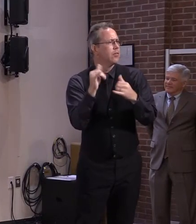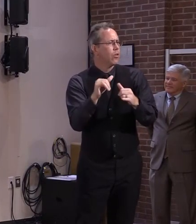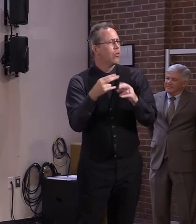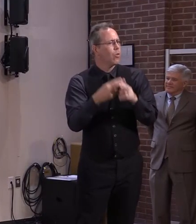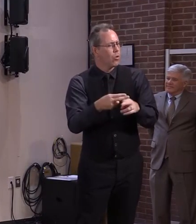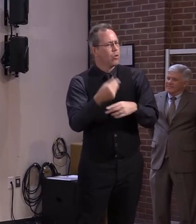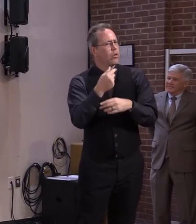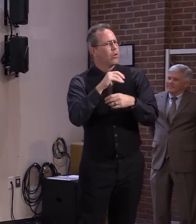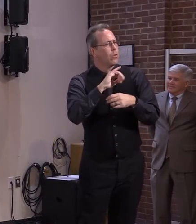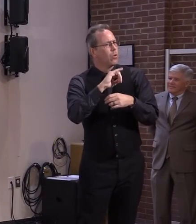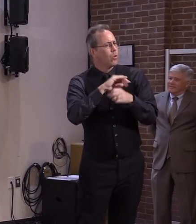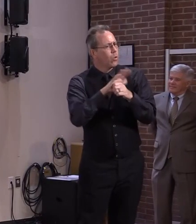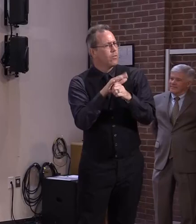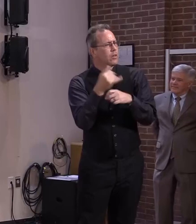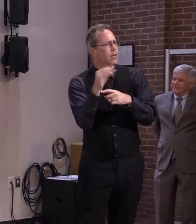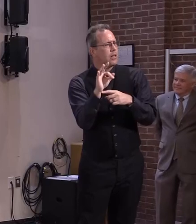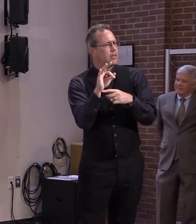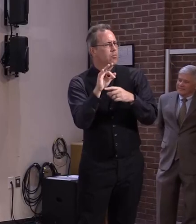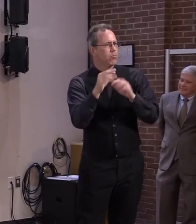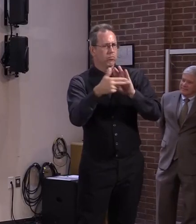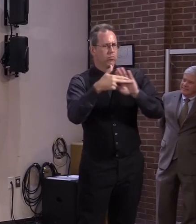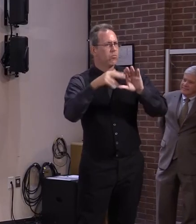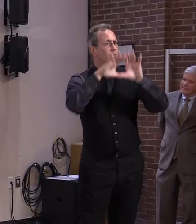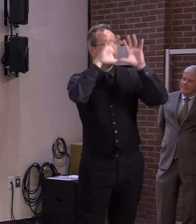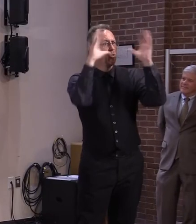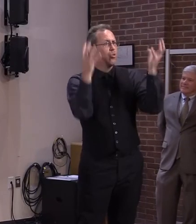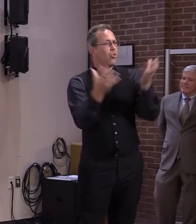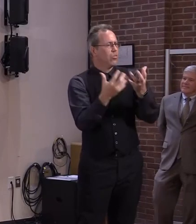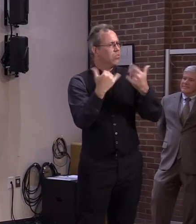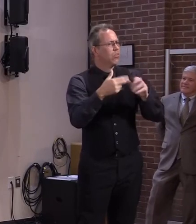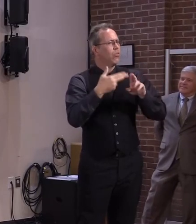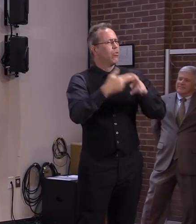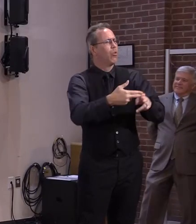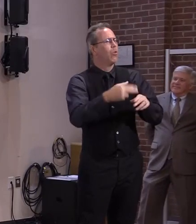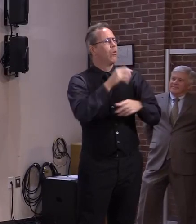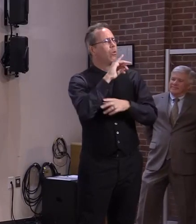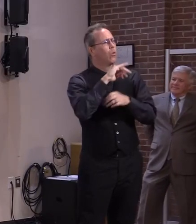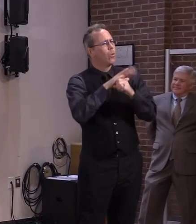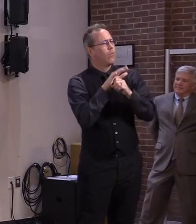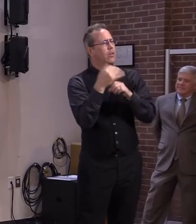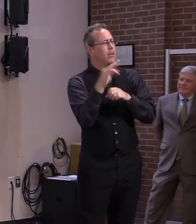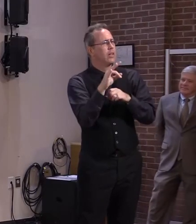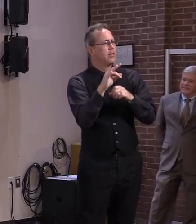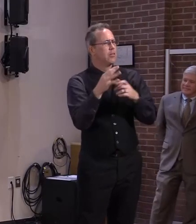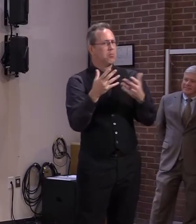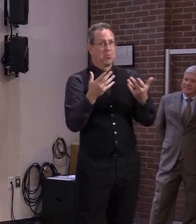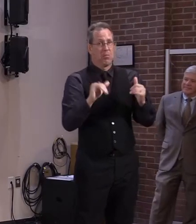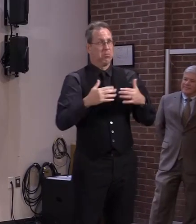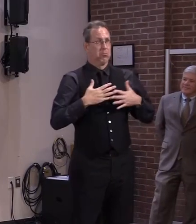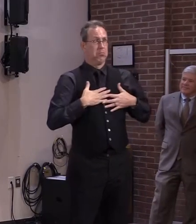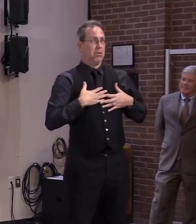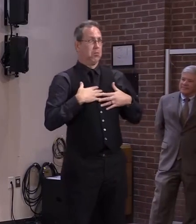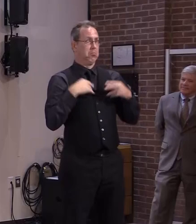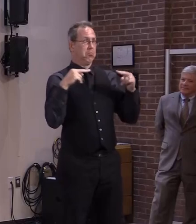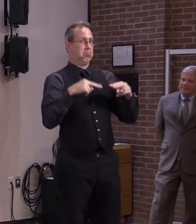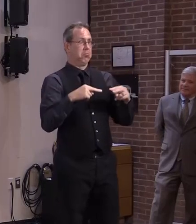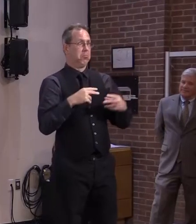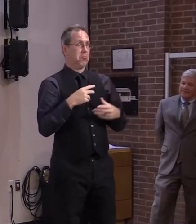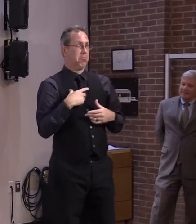world, have faith in this PCR testing, then I would assume I would too. But Dr.